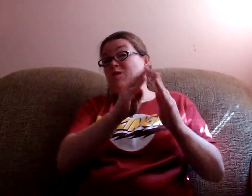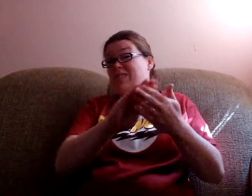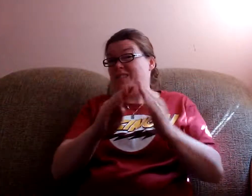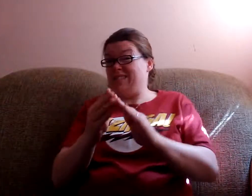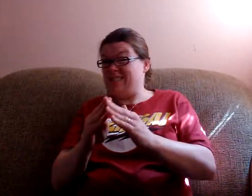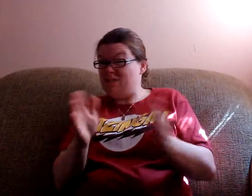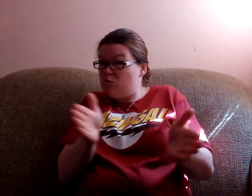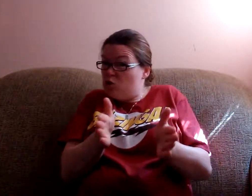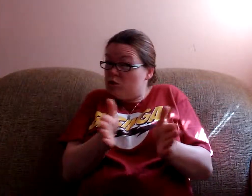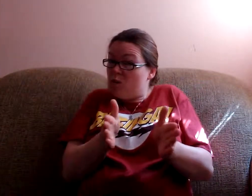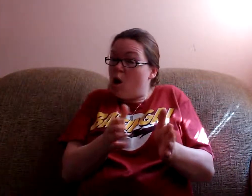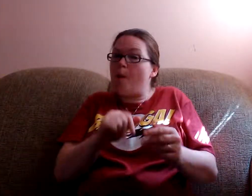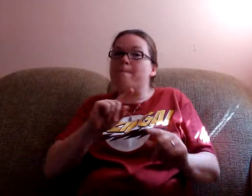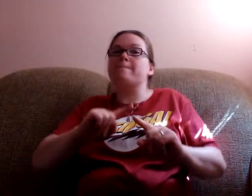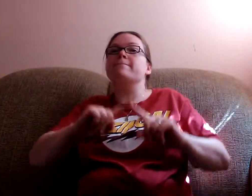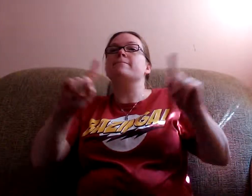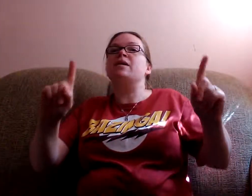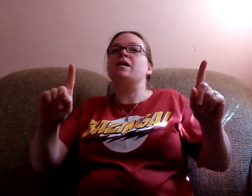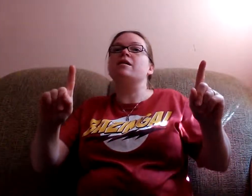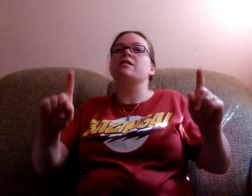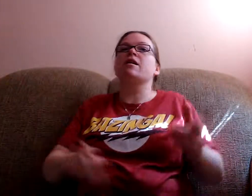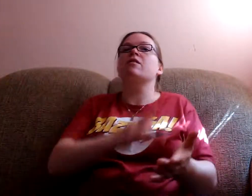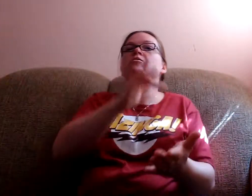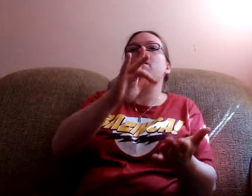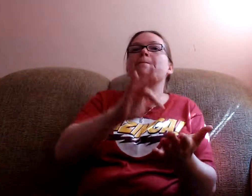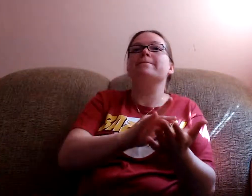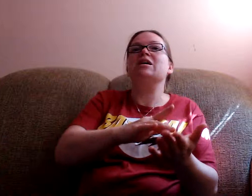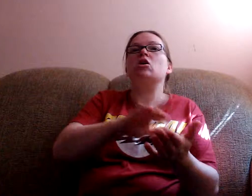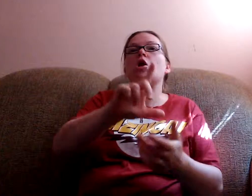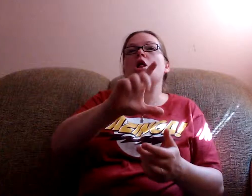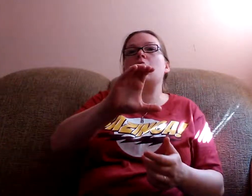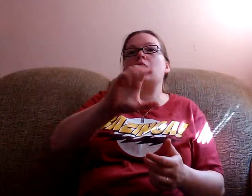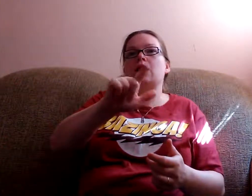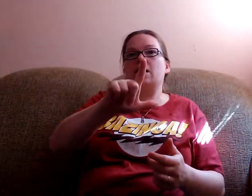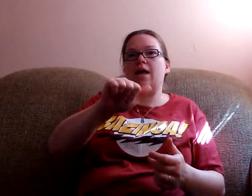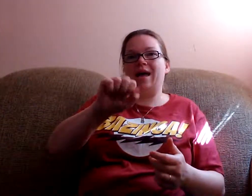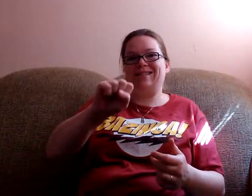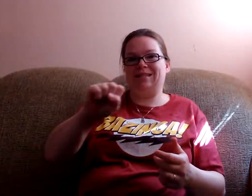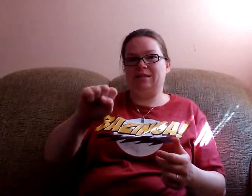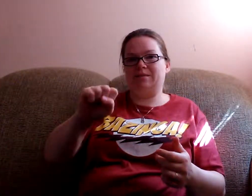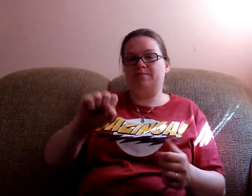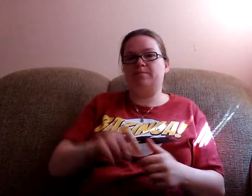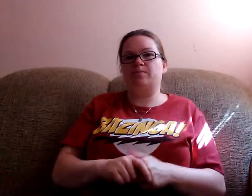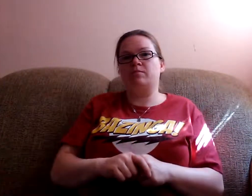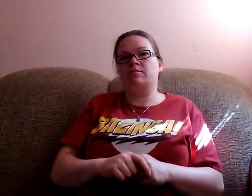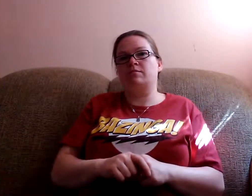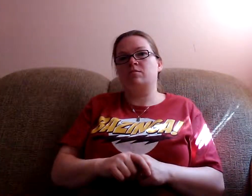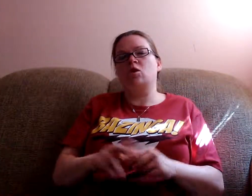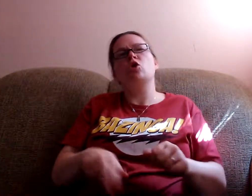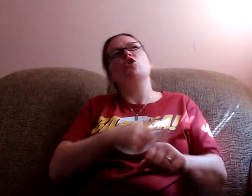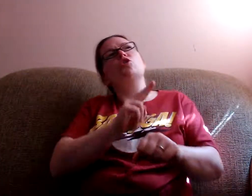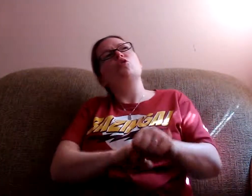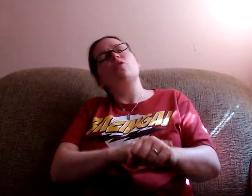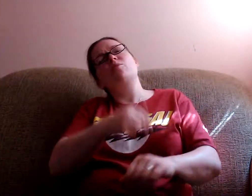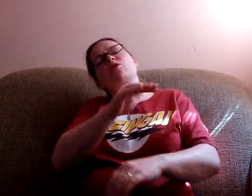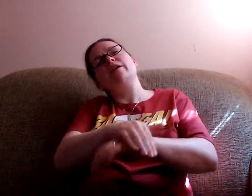Shakespeare. It had a middle class. Generally, throughout England, you were either very poor or very rich. But